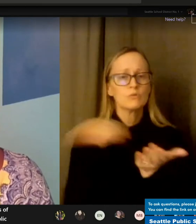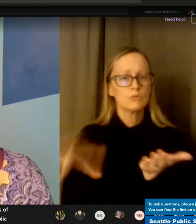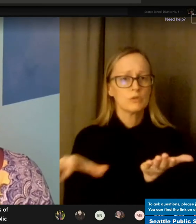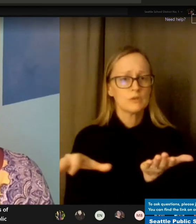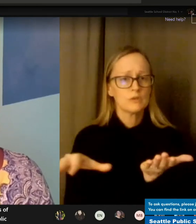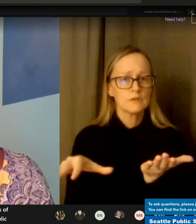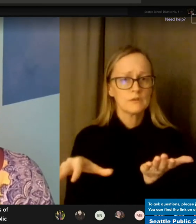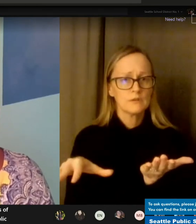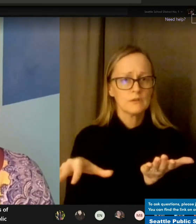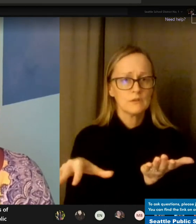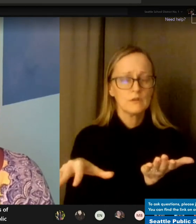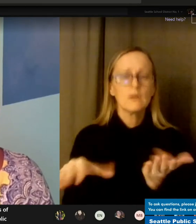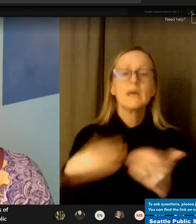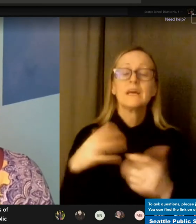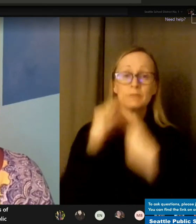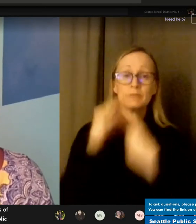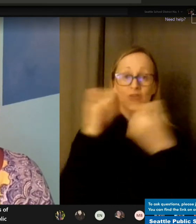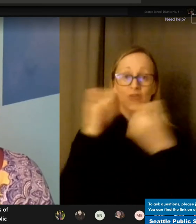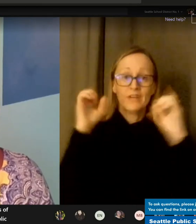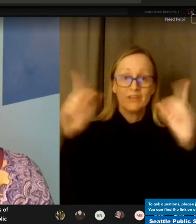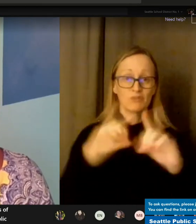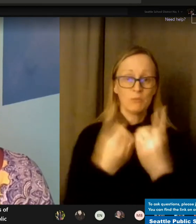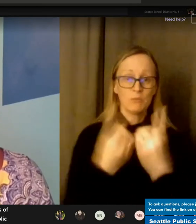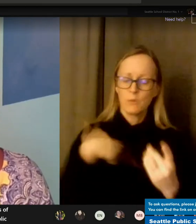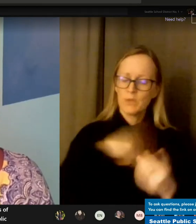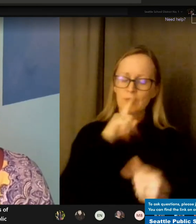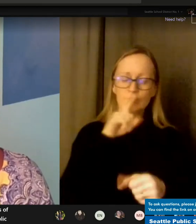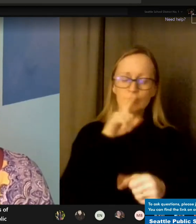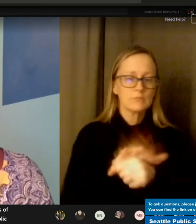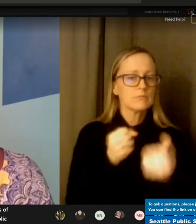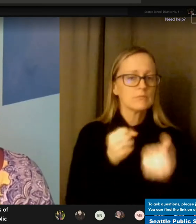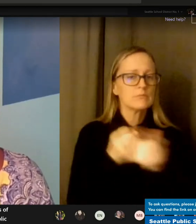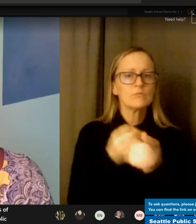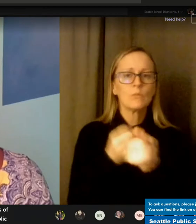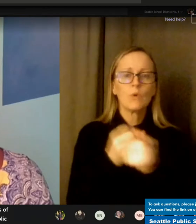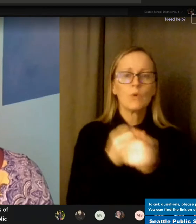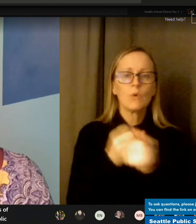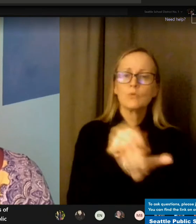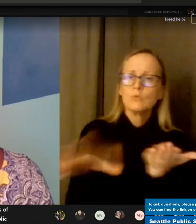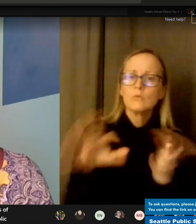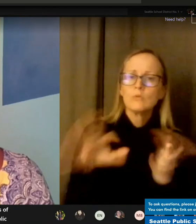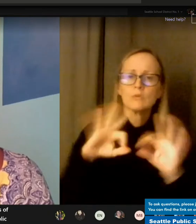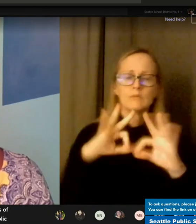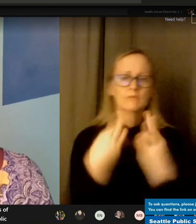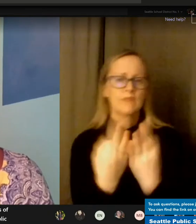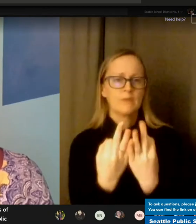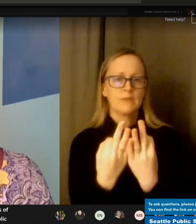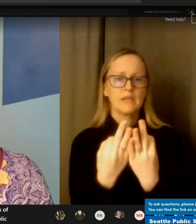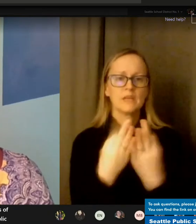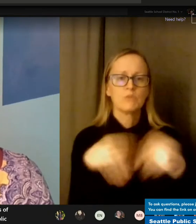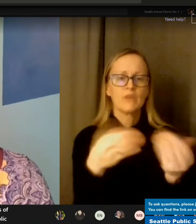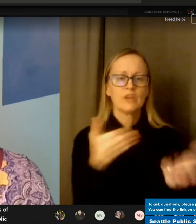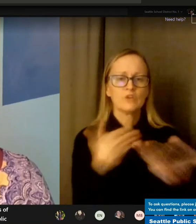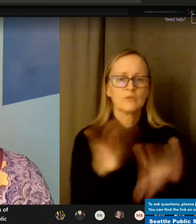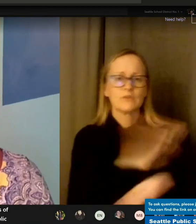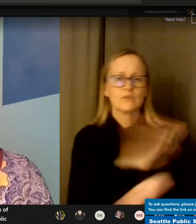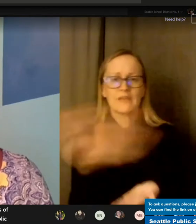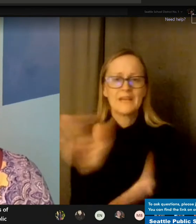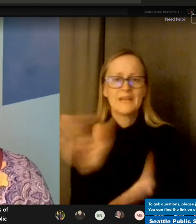department, we are committed to supporting students and families in service of individual needs per students'